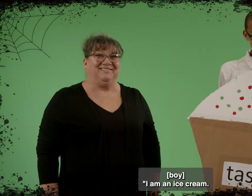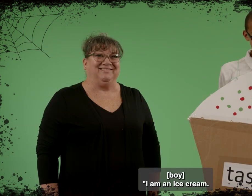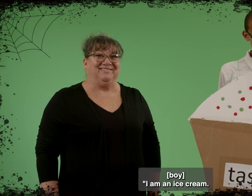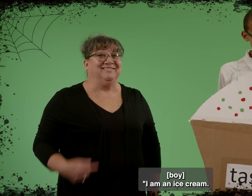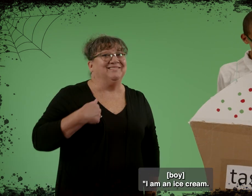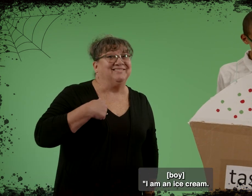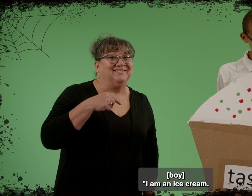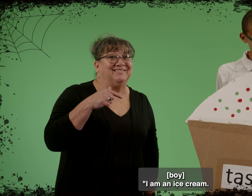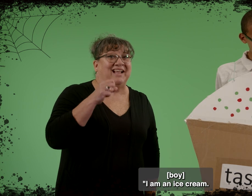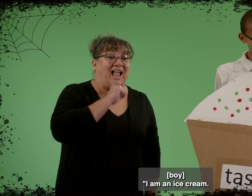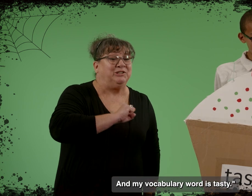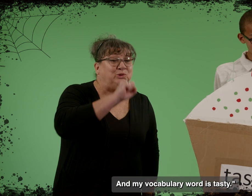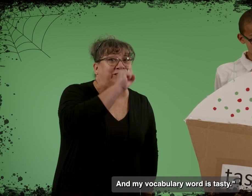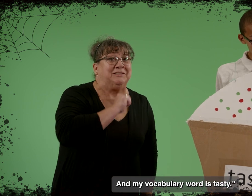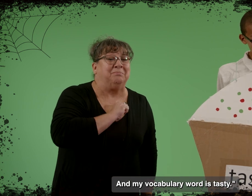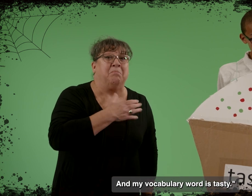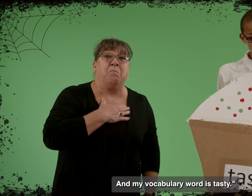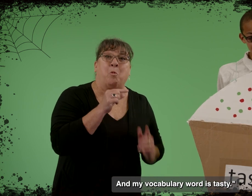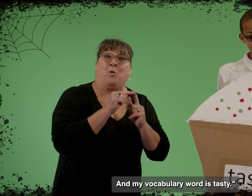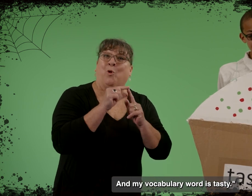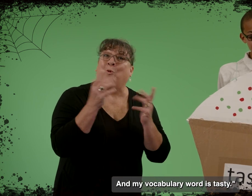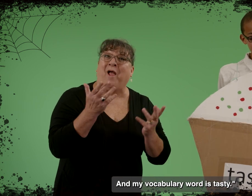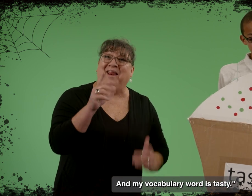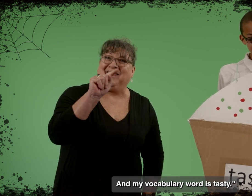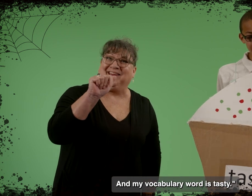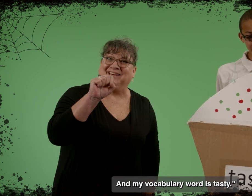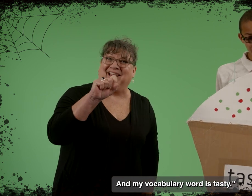I am an ice cream, and my vocabulary word is tasty.